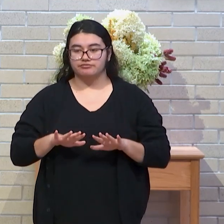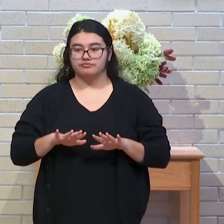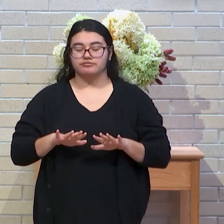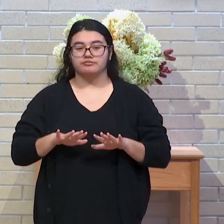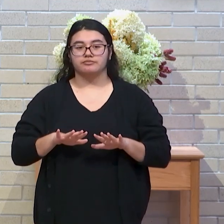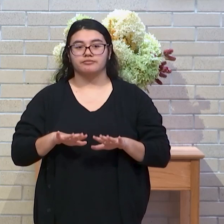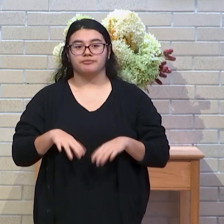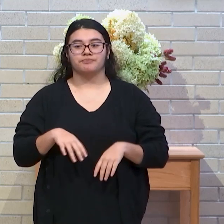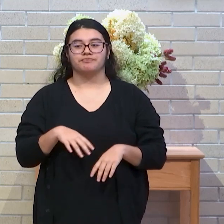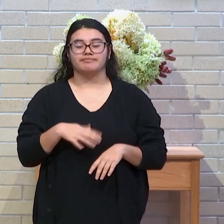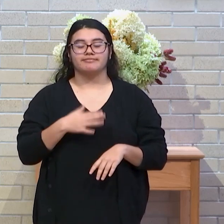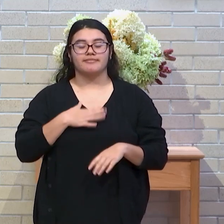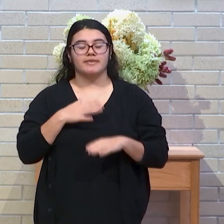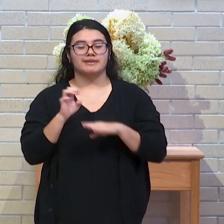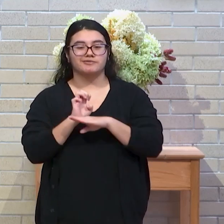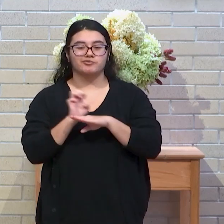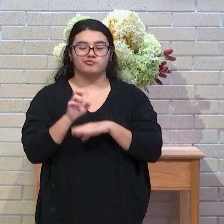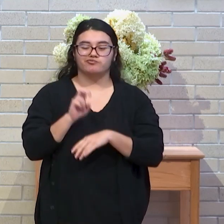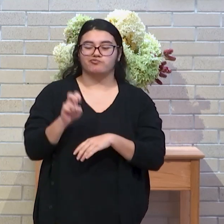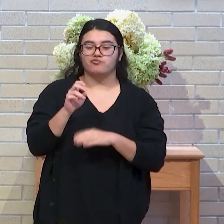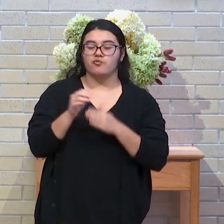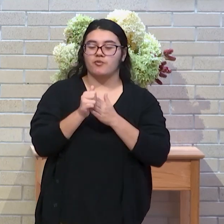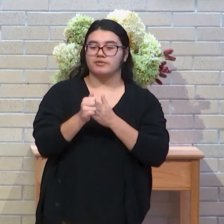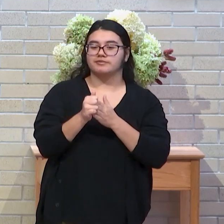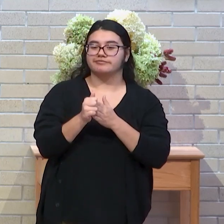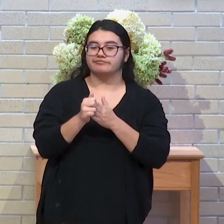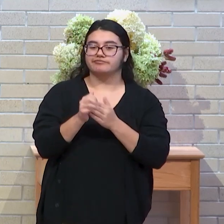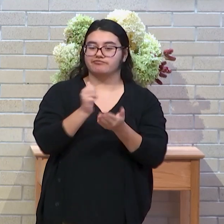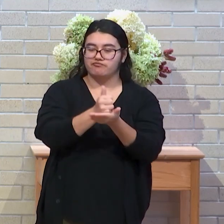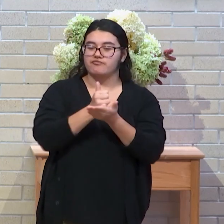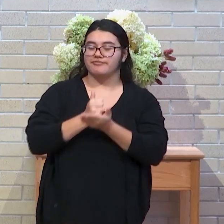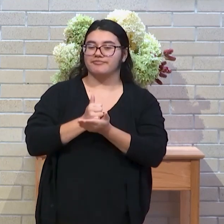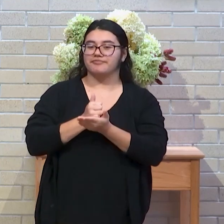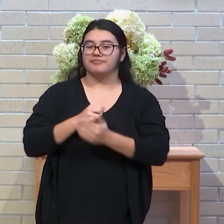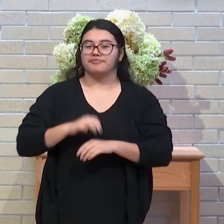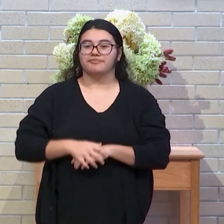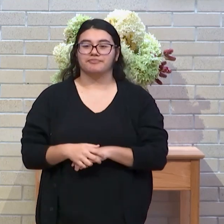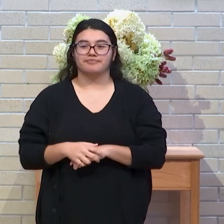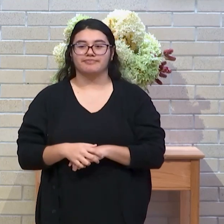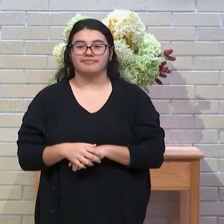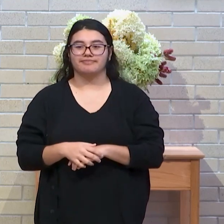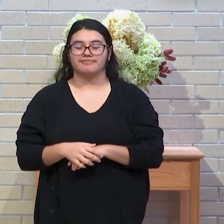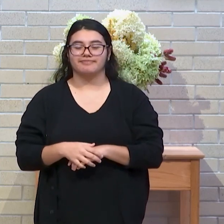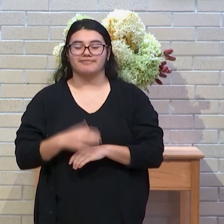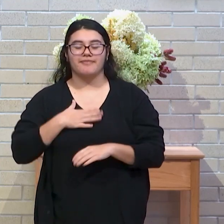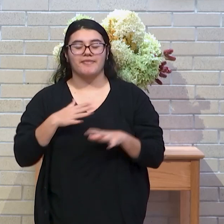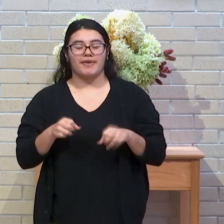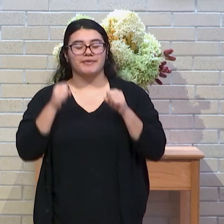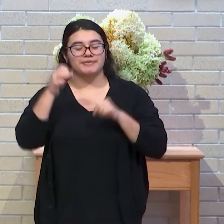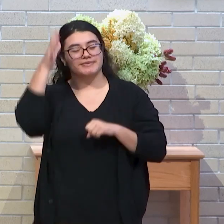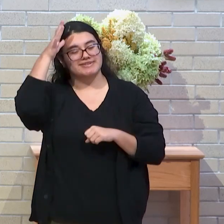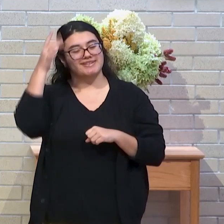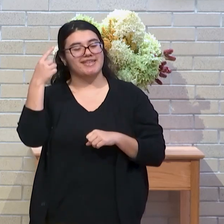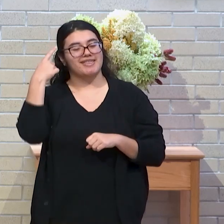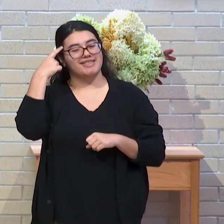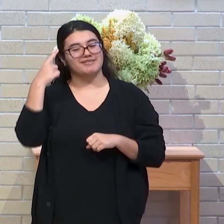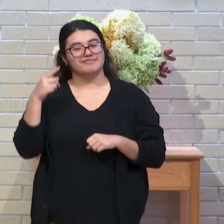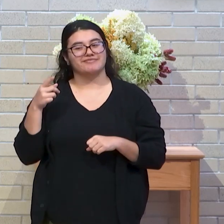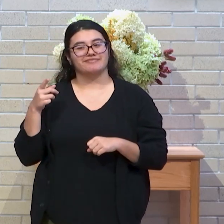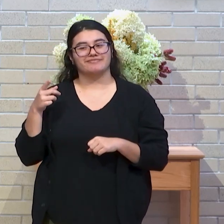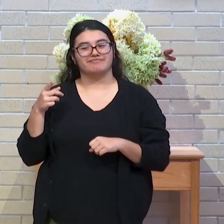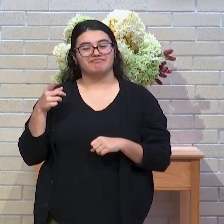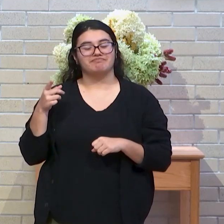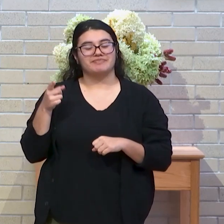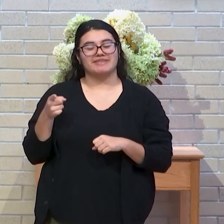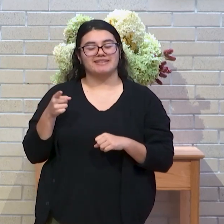local Ecuadorian guide. My dad later joked that he could be a tour guide for the volcano because of the amount of people he's taken up. After